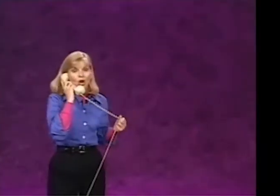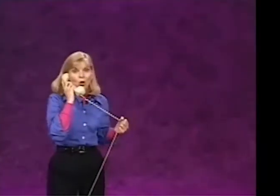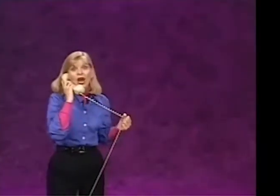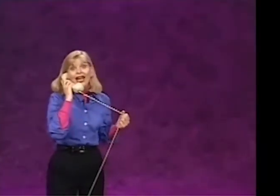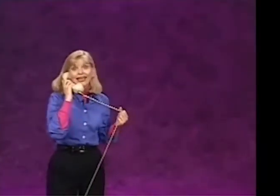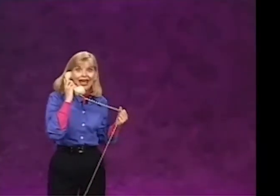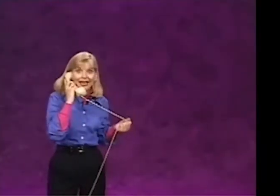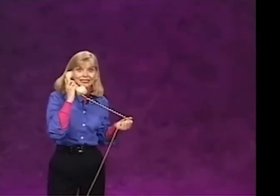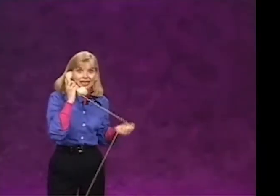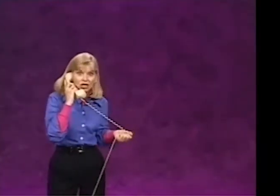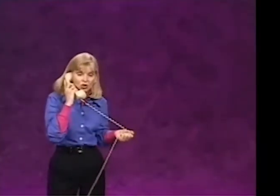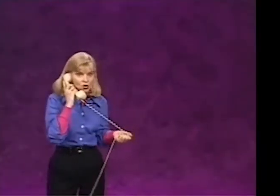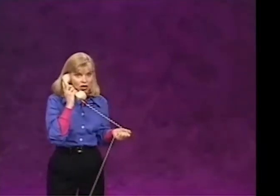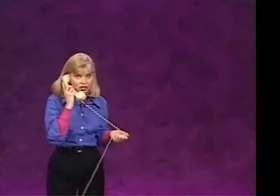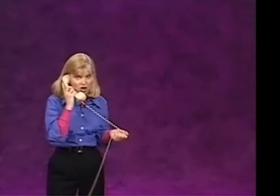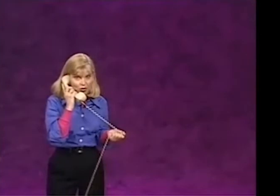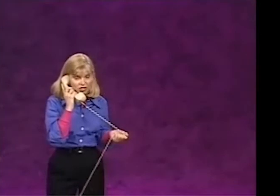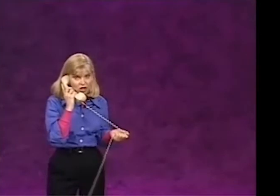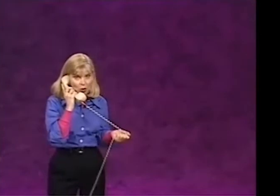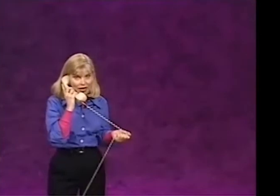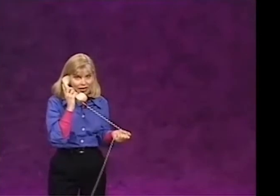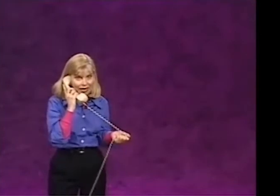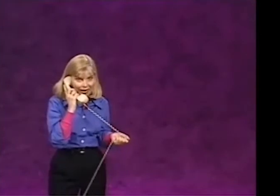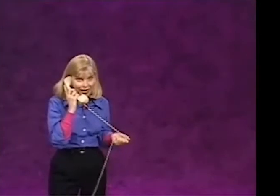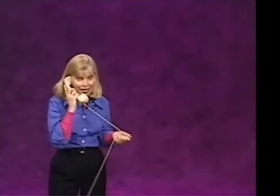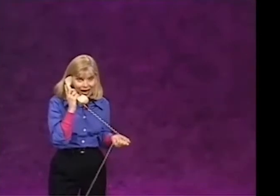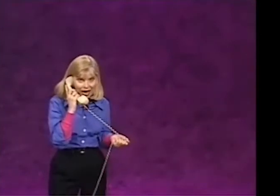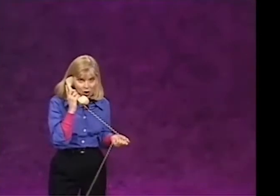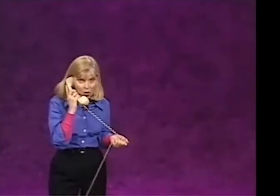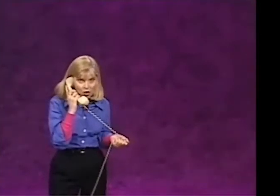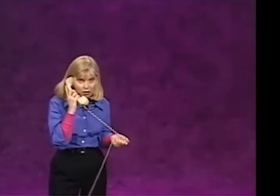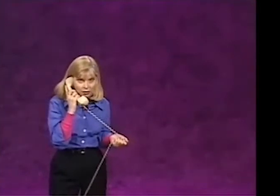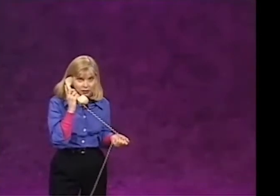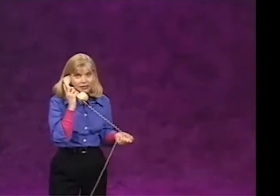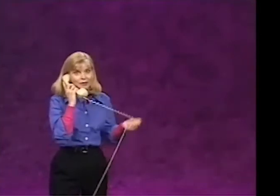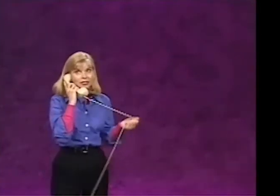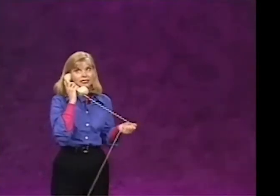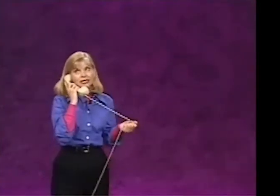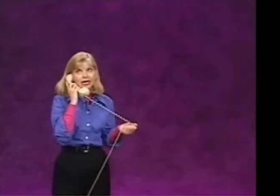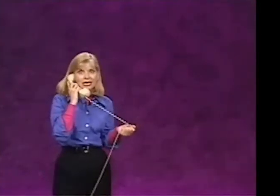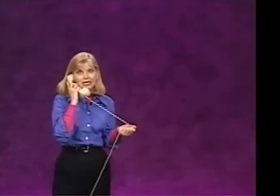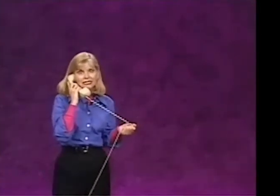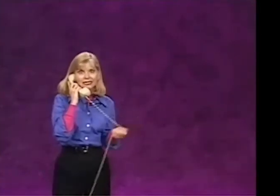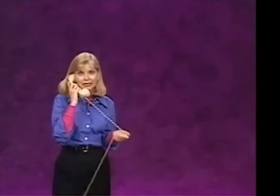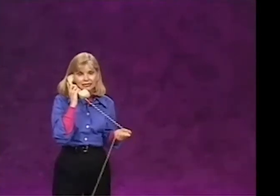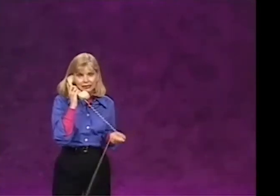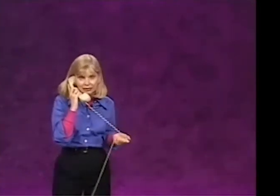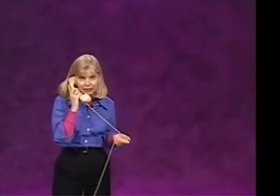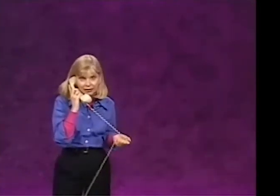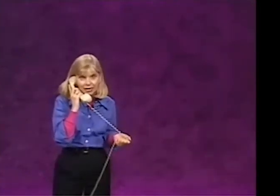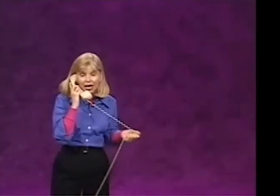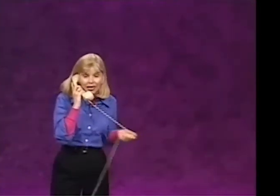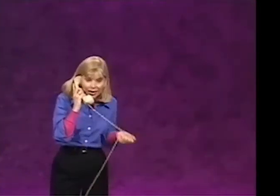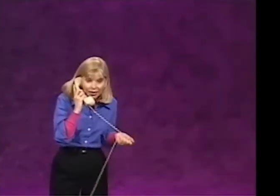Joan, I can't tell you who I saw with D-O-N-N-A now, because the KID is listening. I